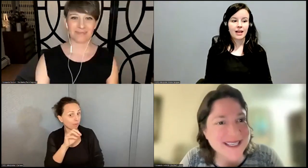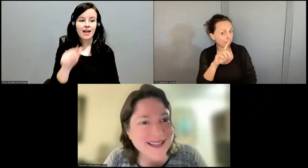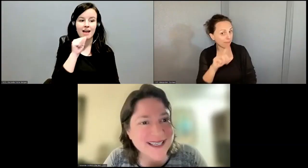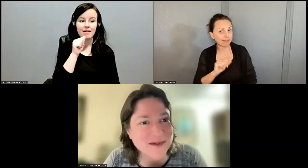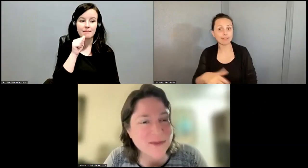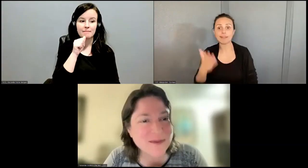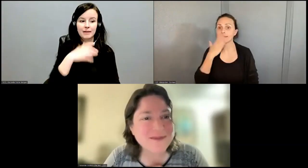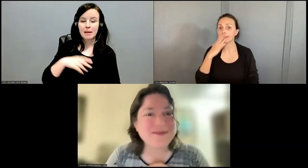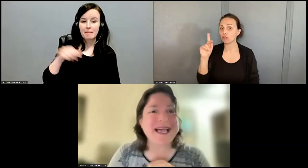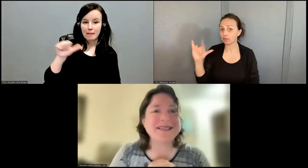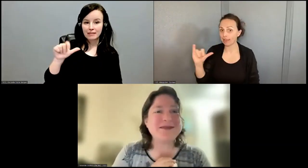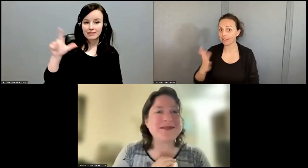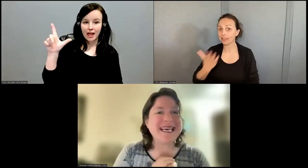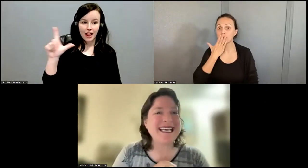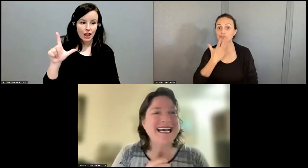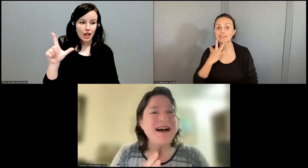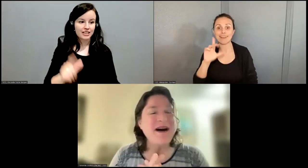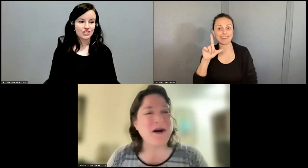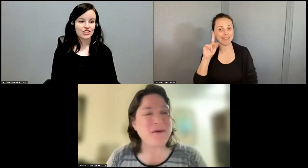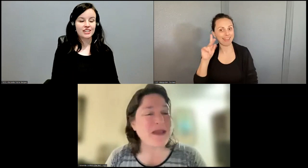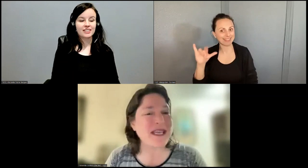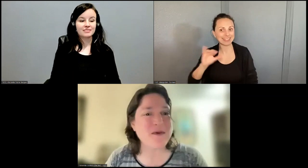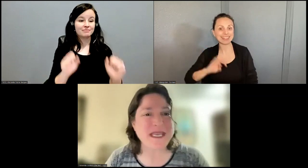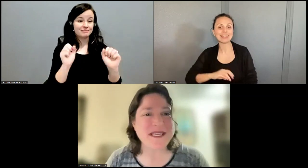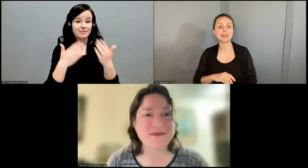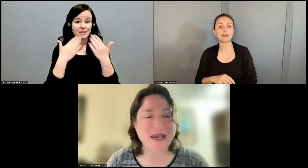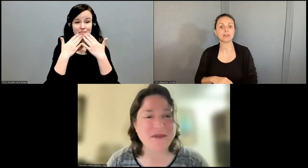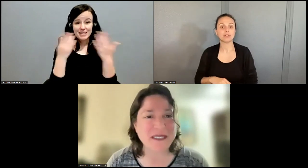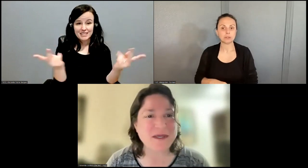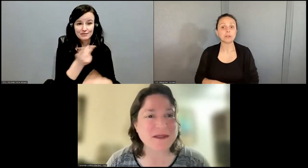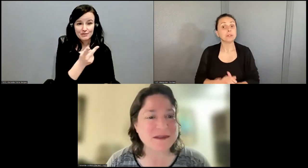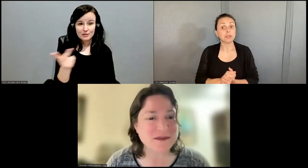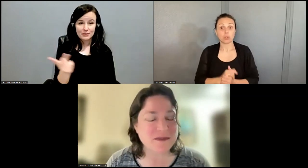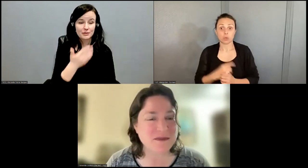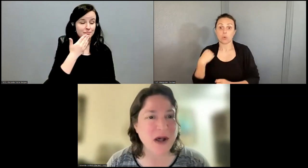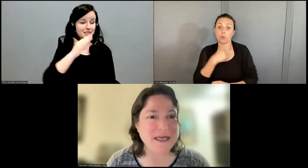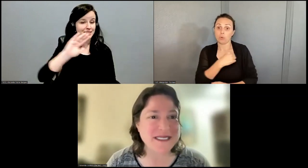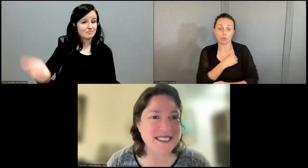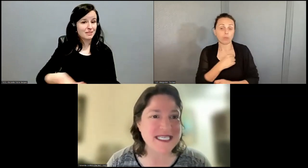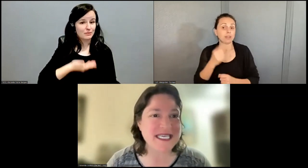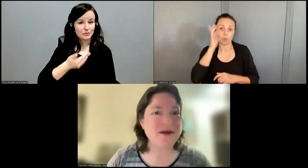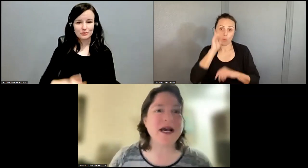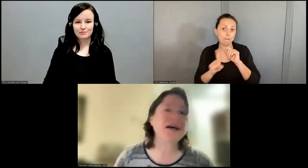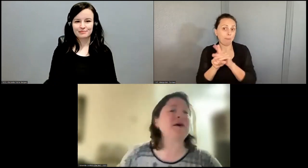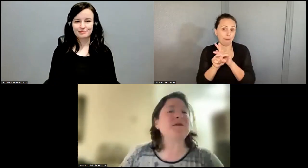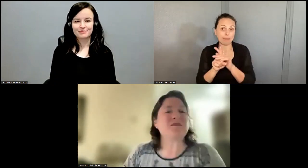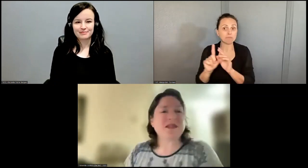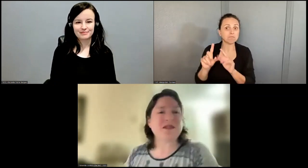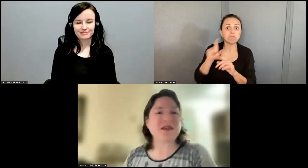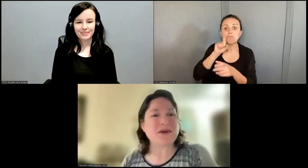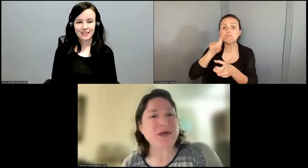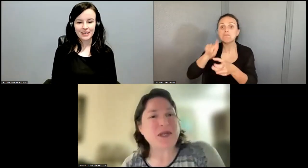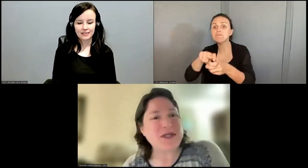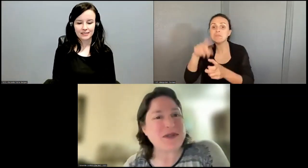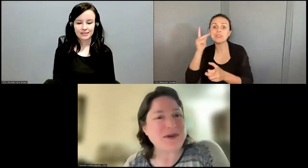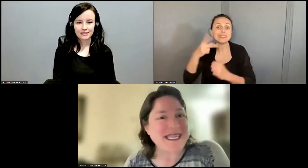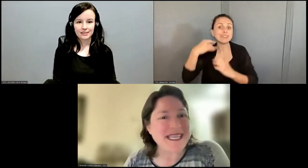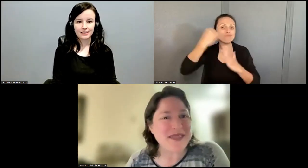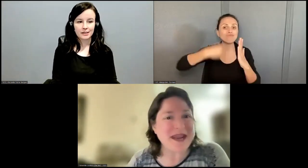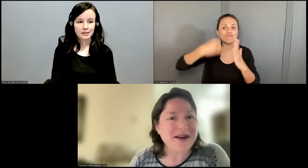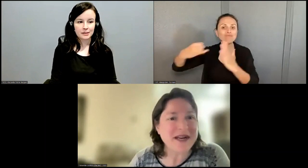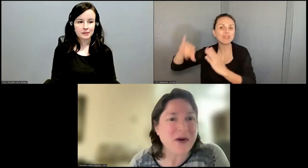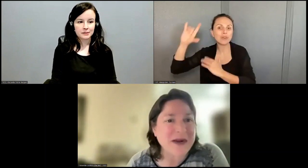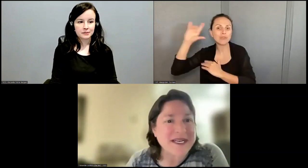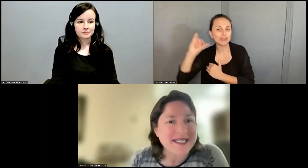good luck, Kelly. As you say, we definitely will pop in to see the good work you're